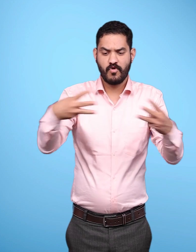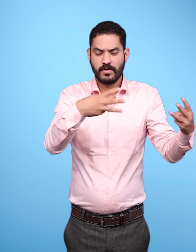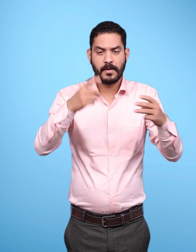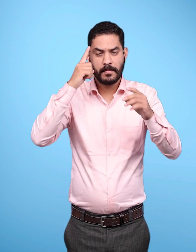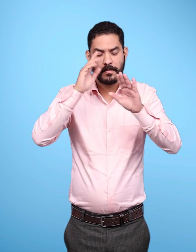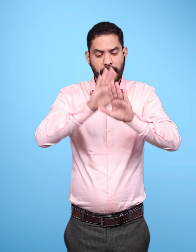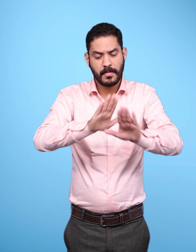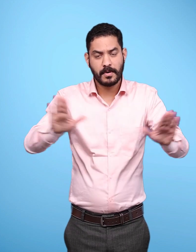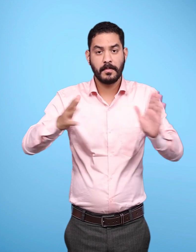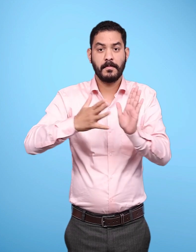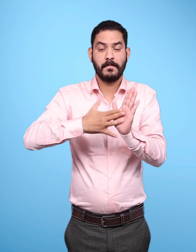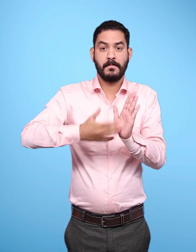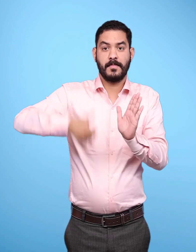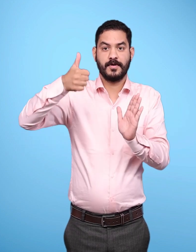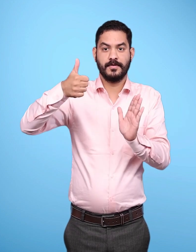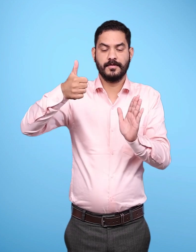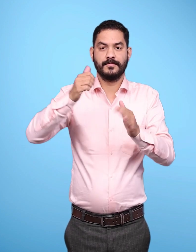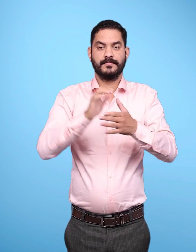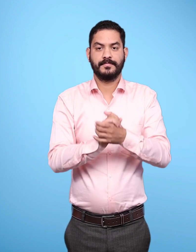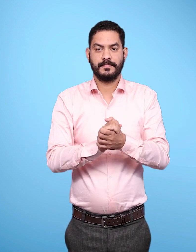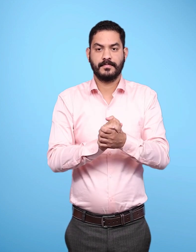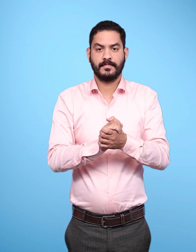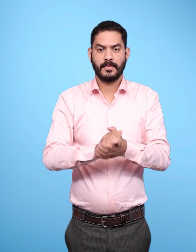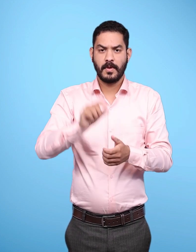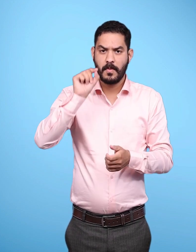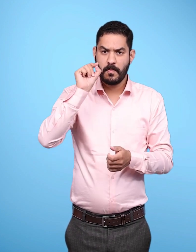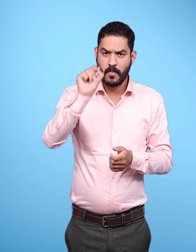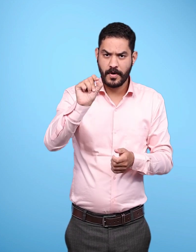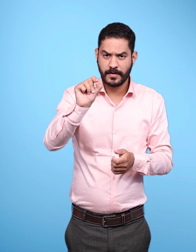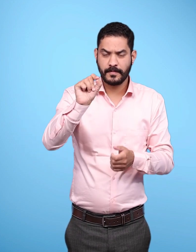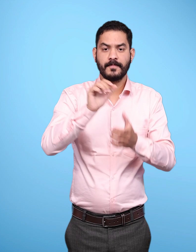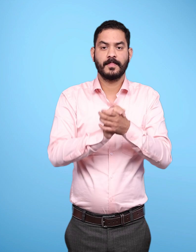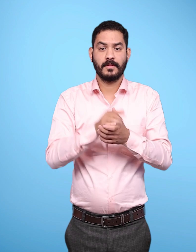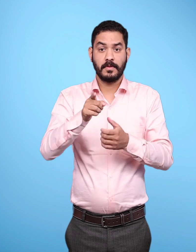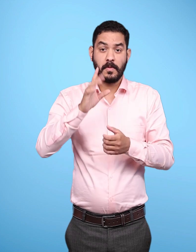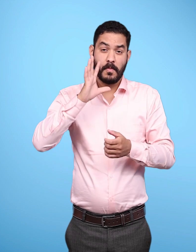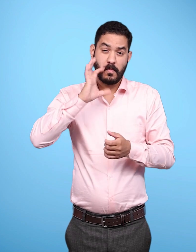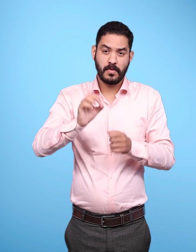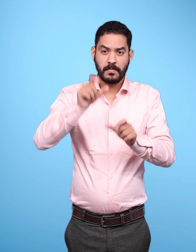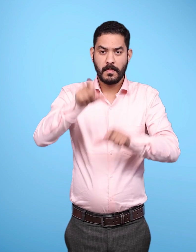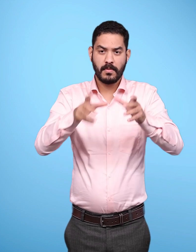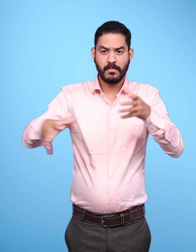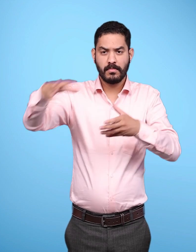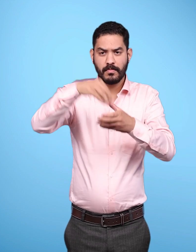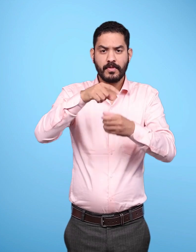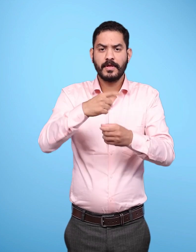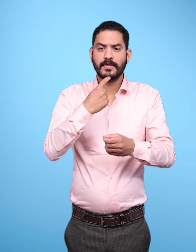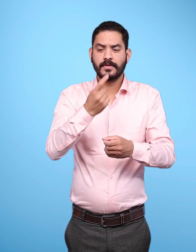meaning a minister of war and peace. Besides, important men probably had a